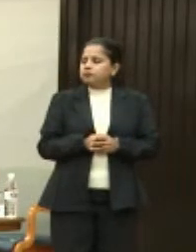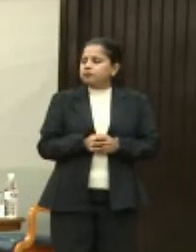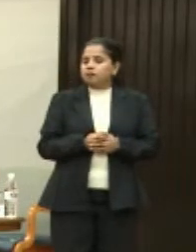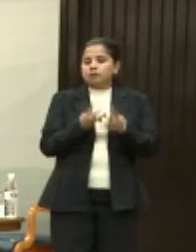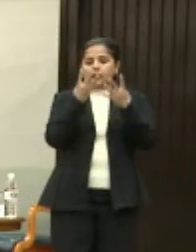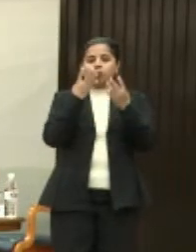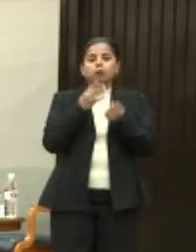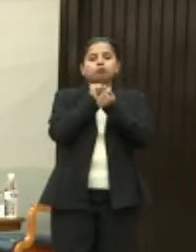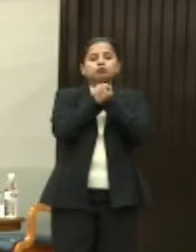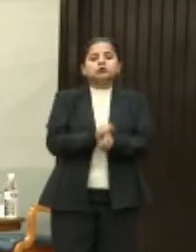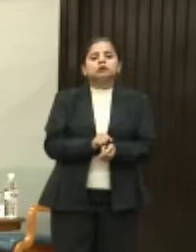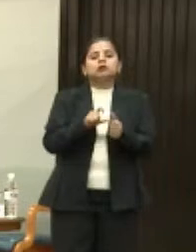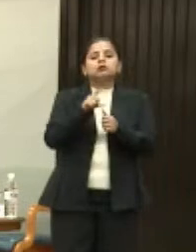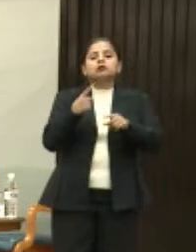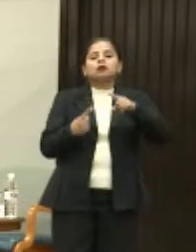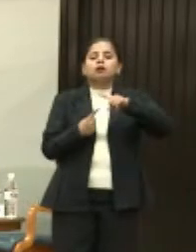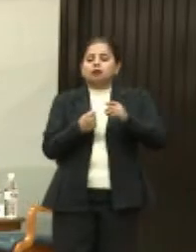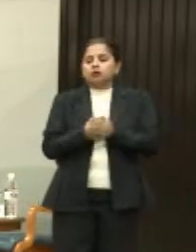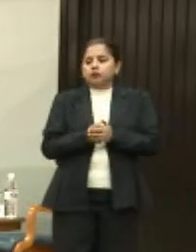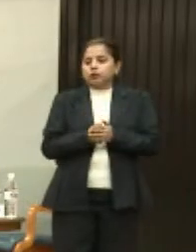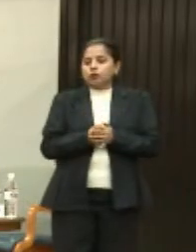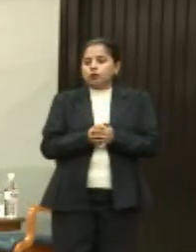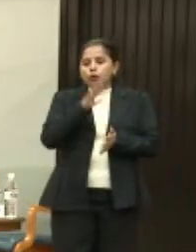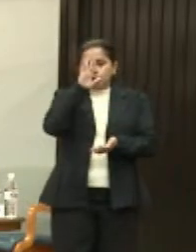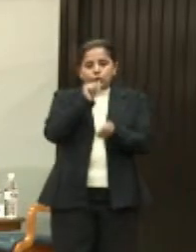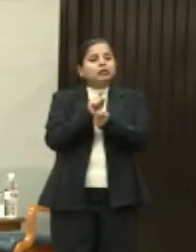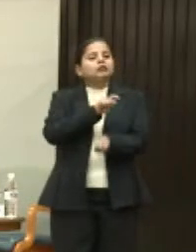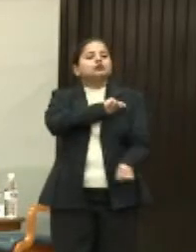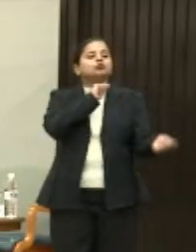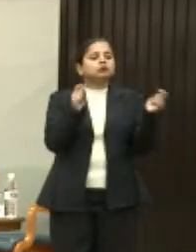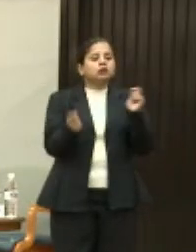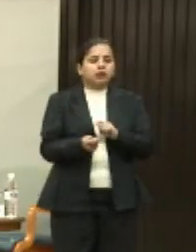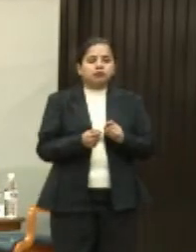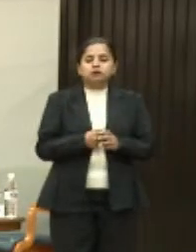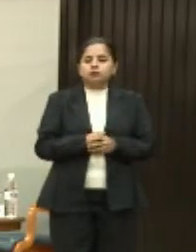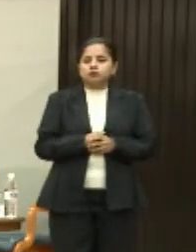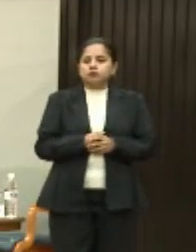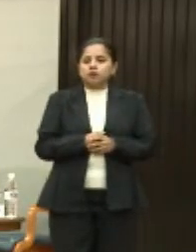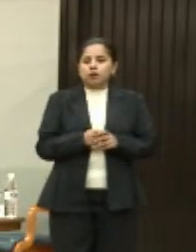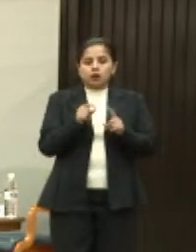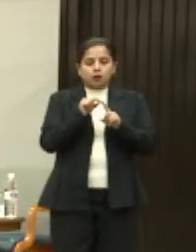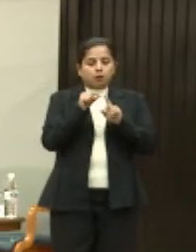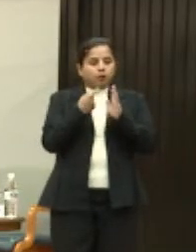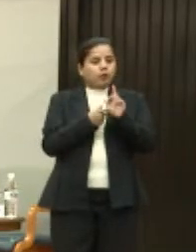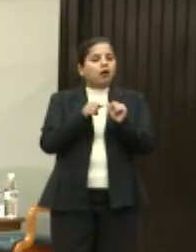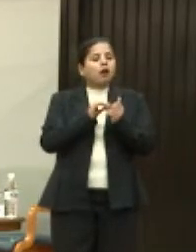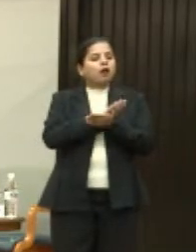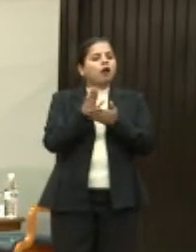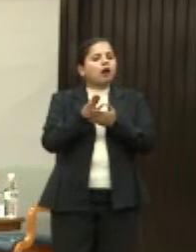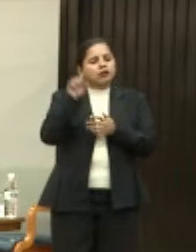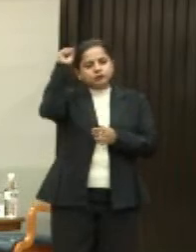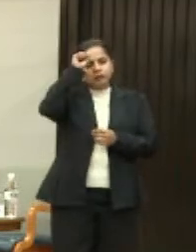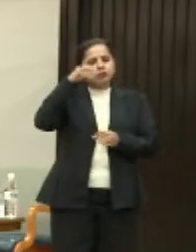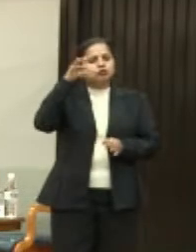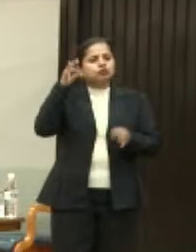Prisons Act, police reforms, the Prakash Singh judgment, nothing has